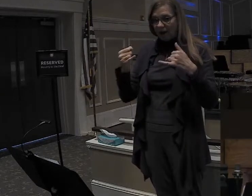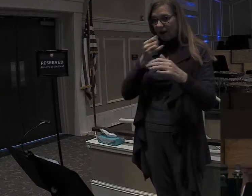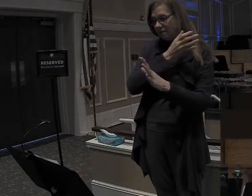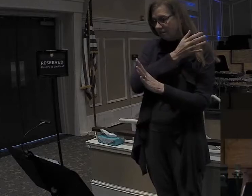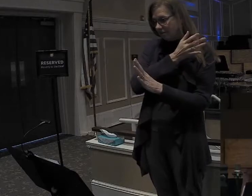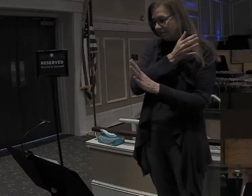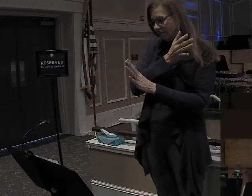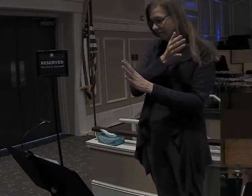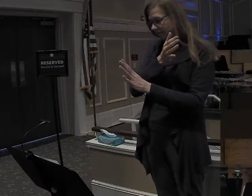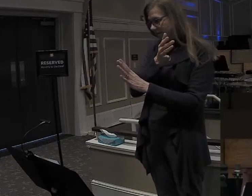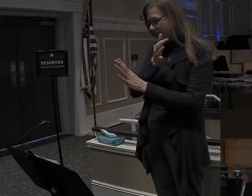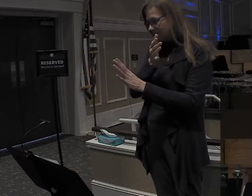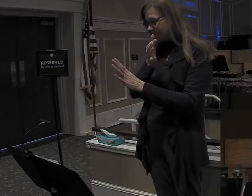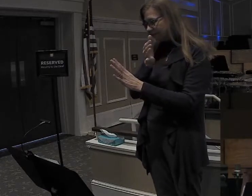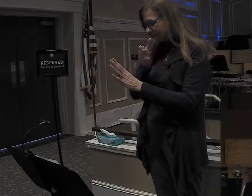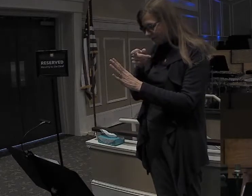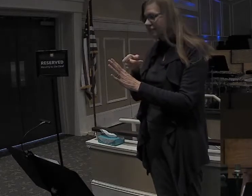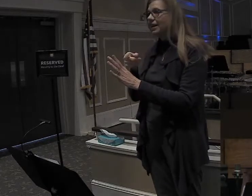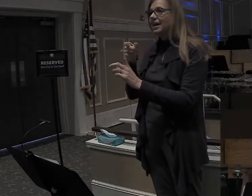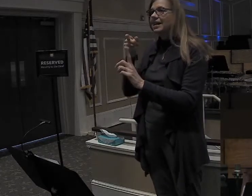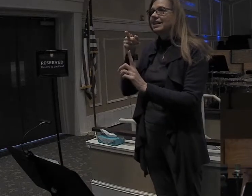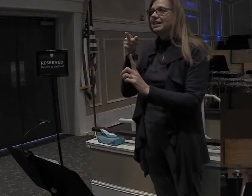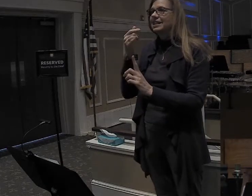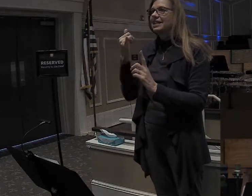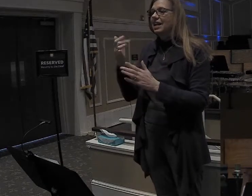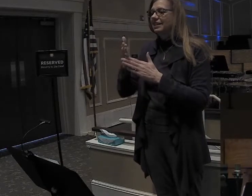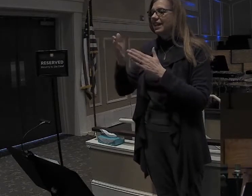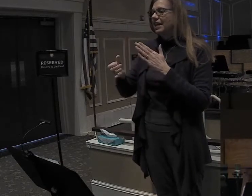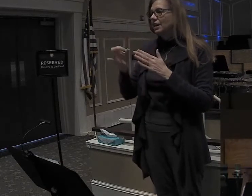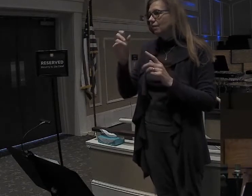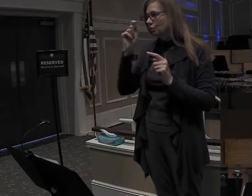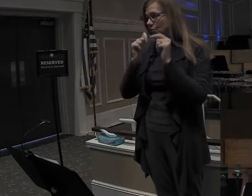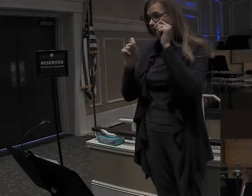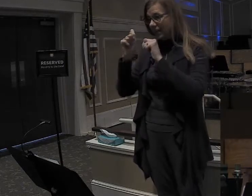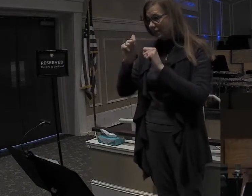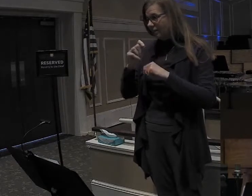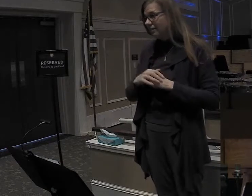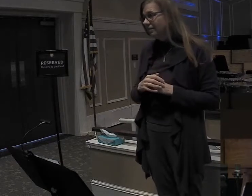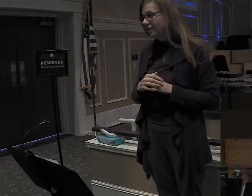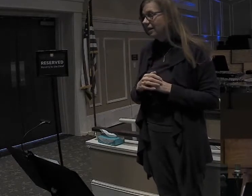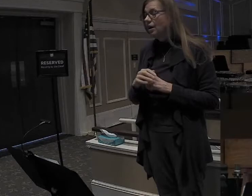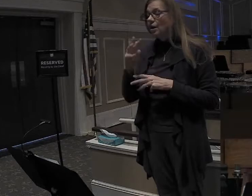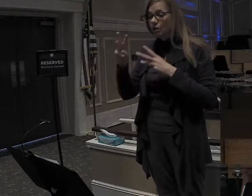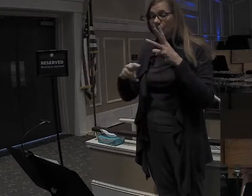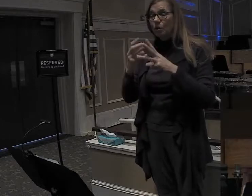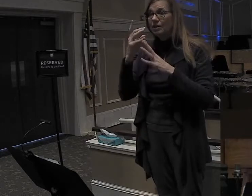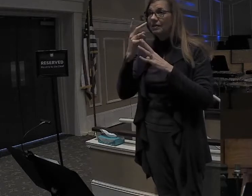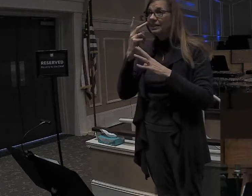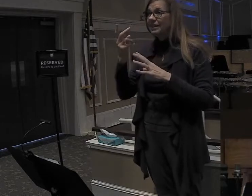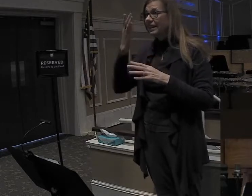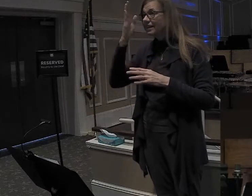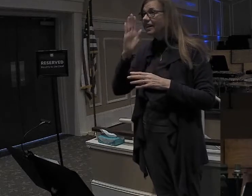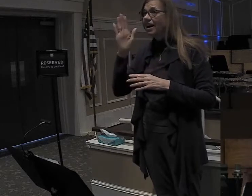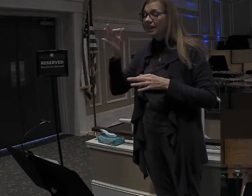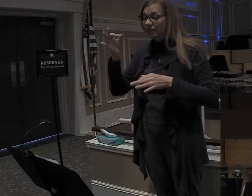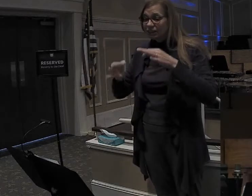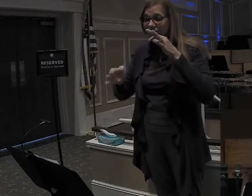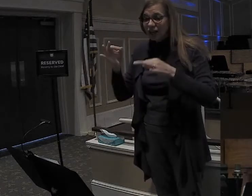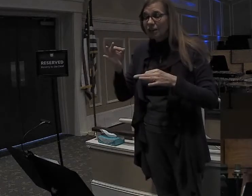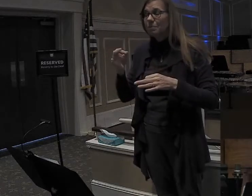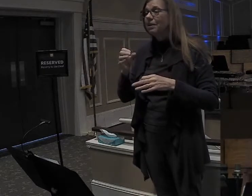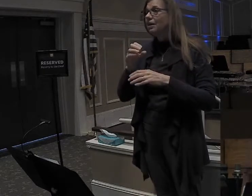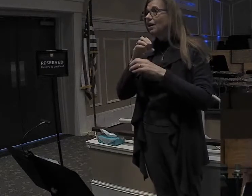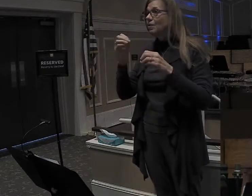we have moved right up to the end of the tribulation period. The world has seen the incredible judgment of God. We've seen famine